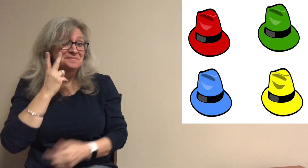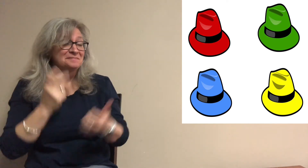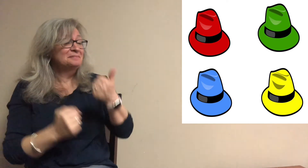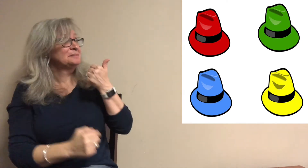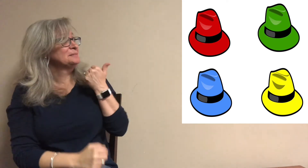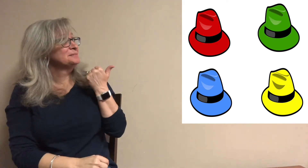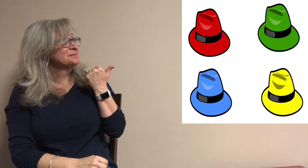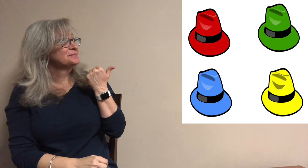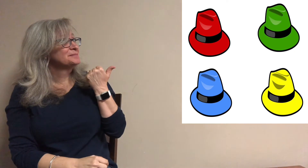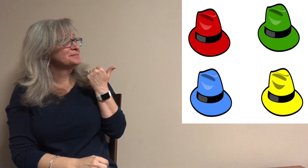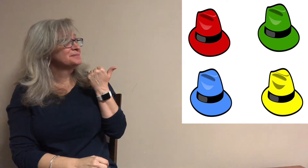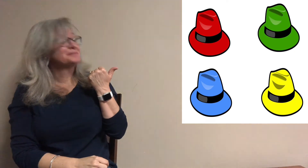see.